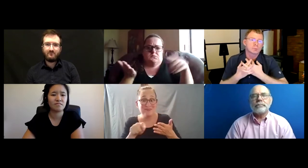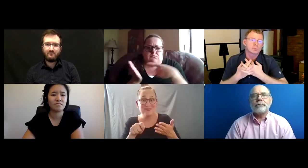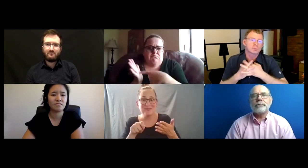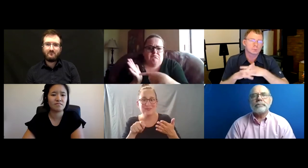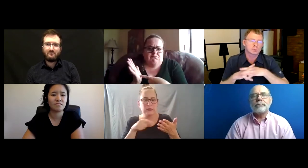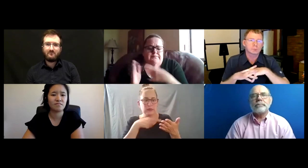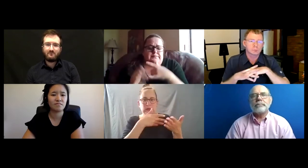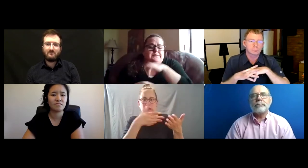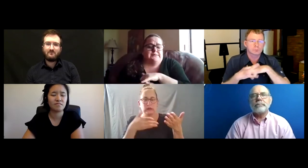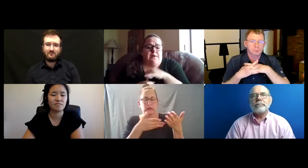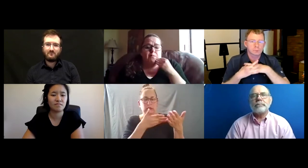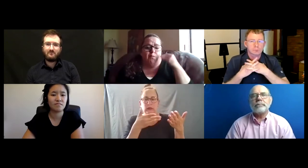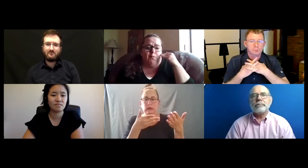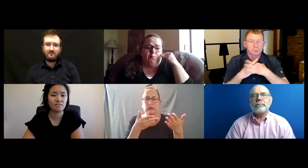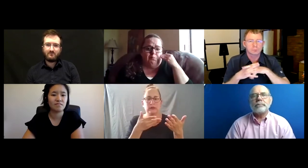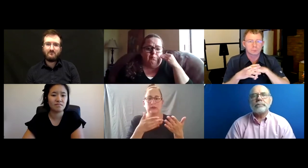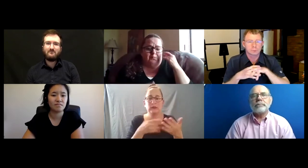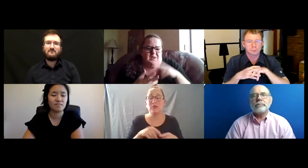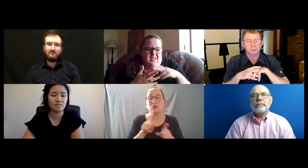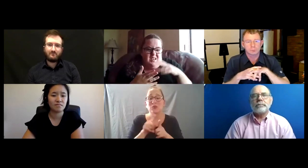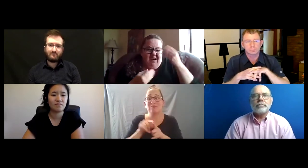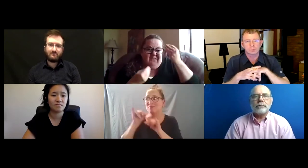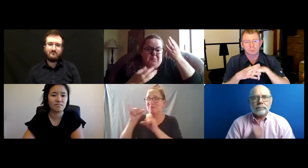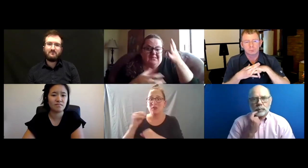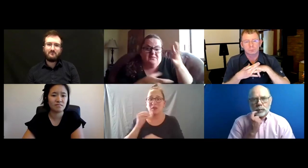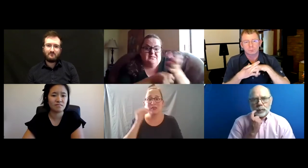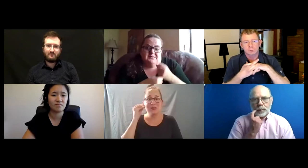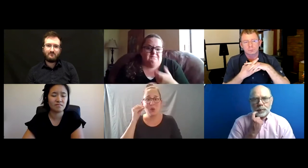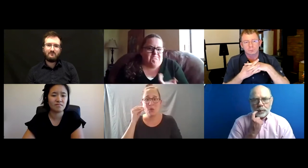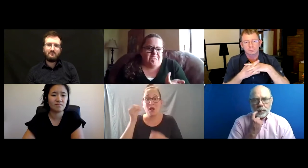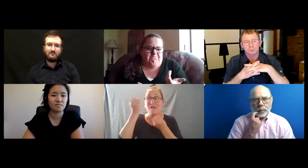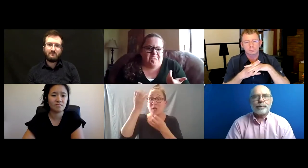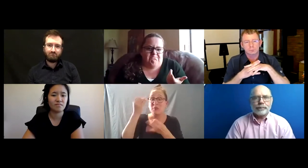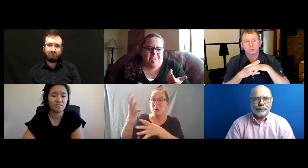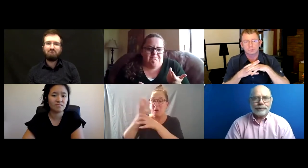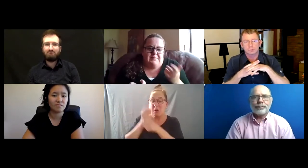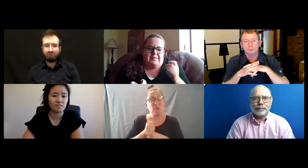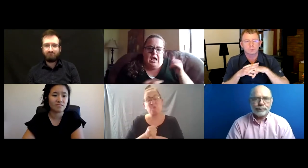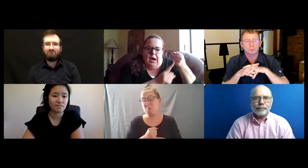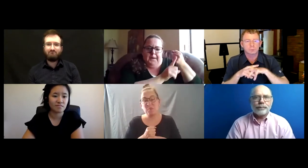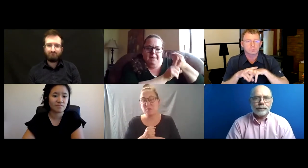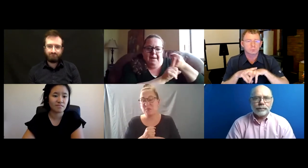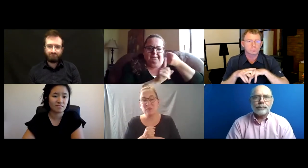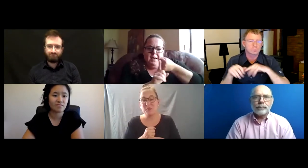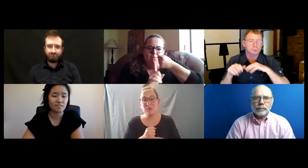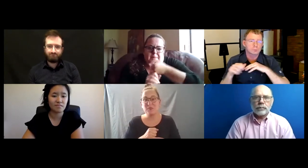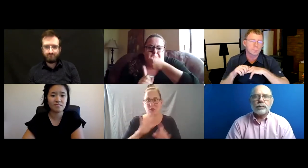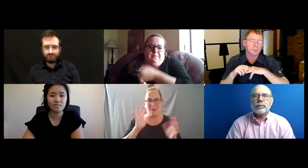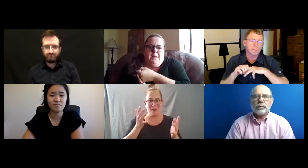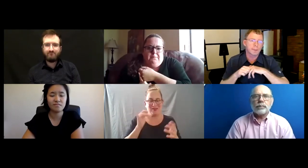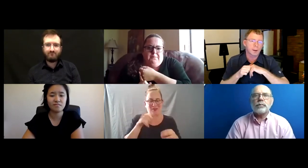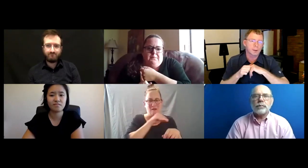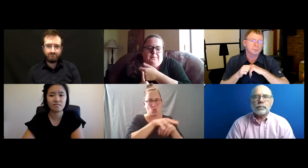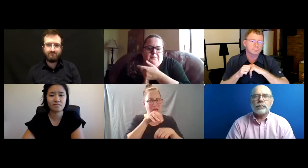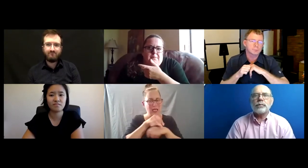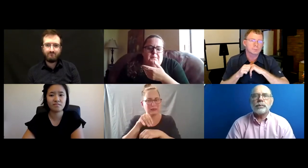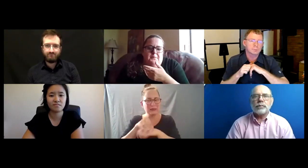increased, they didn't decrease. And so a lot of individuals just, they've been staying home and these have had